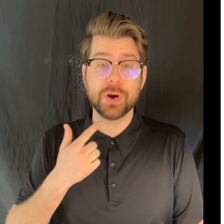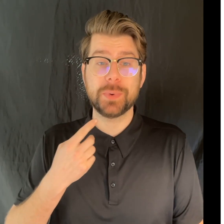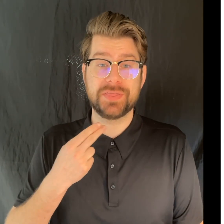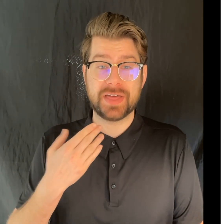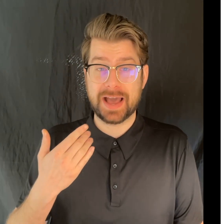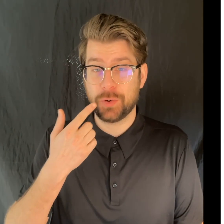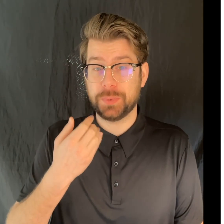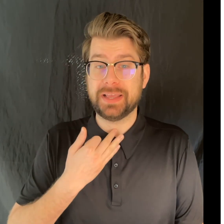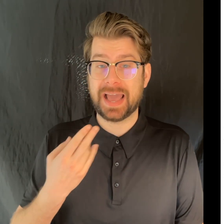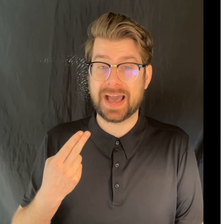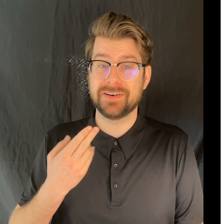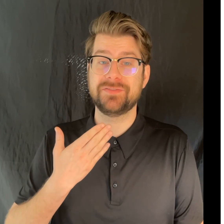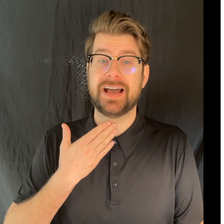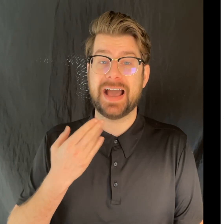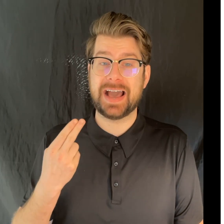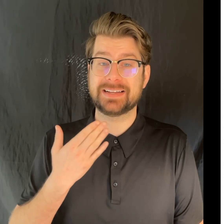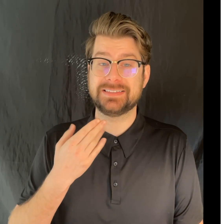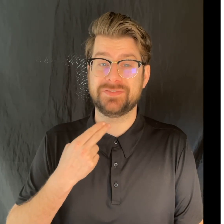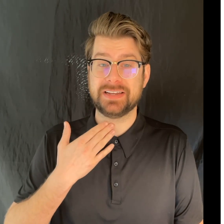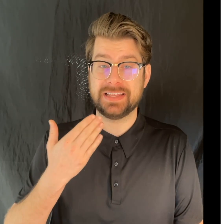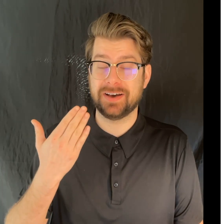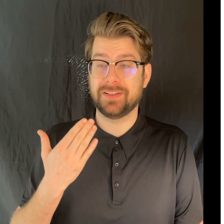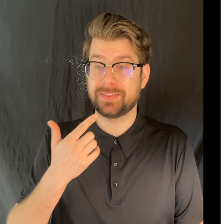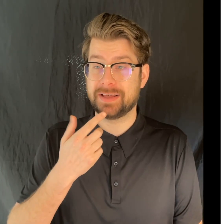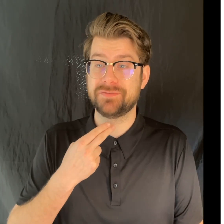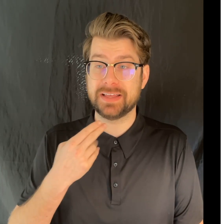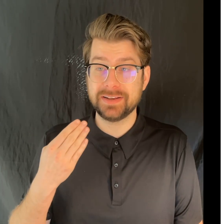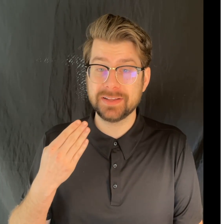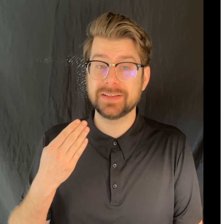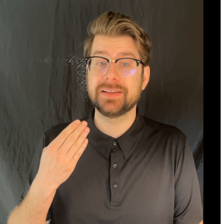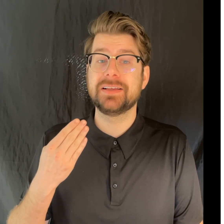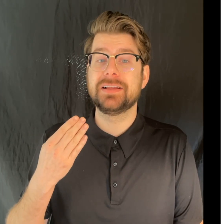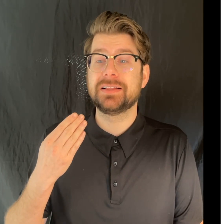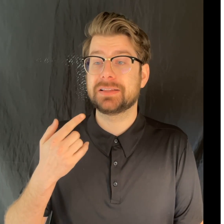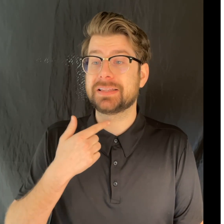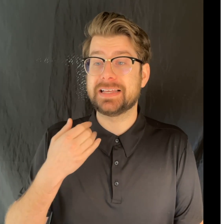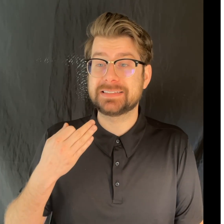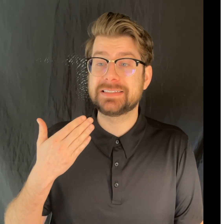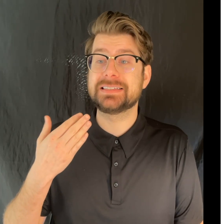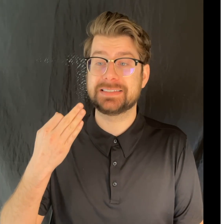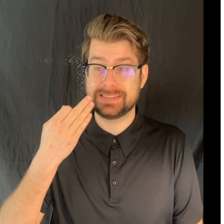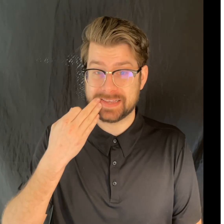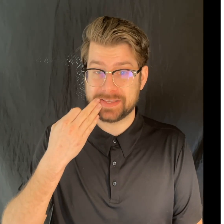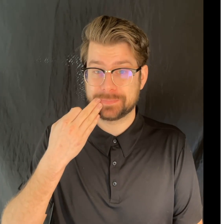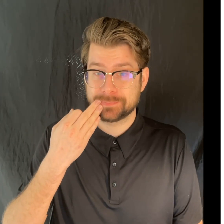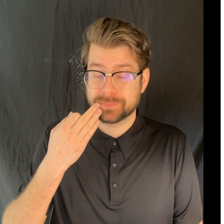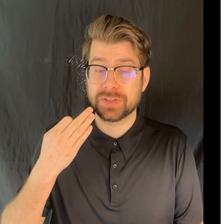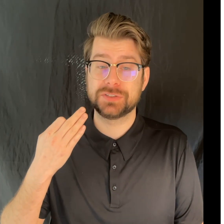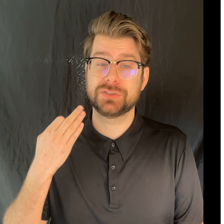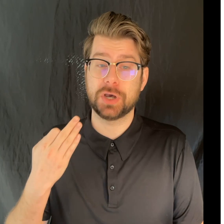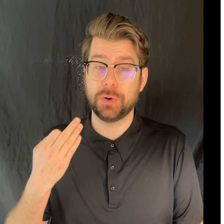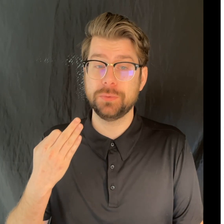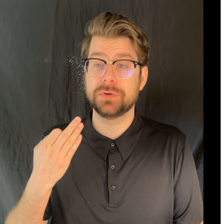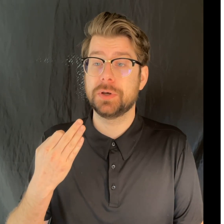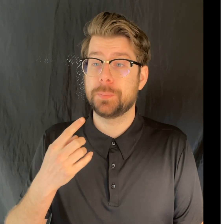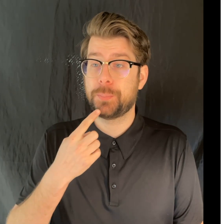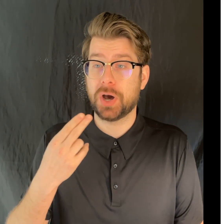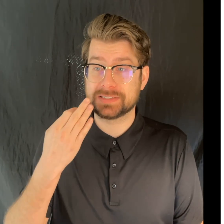with that, we have activity 11, list C. So pause